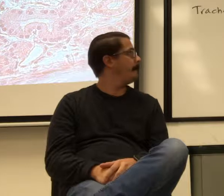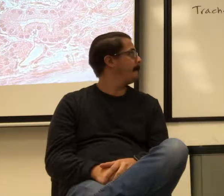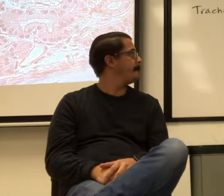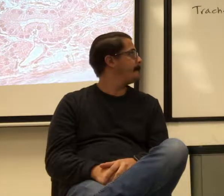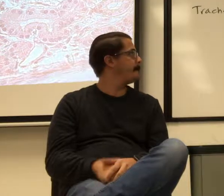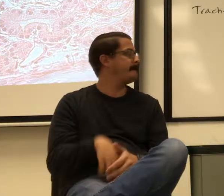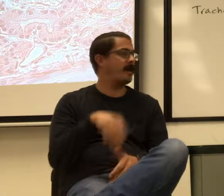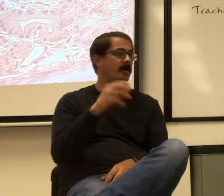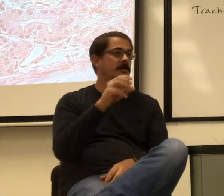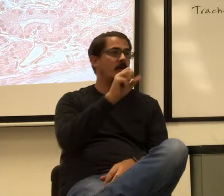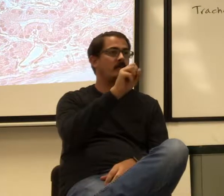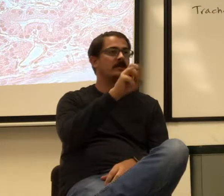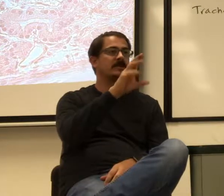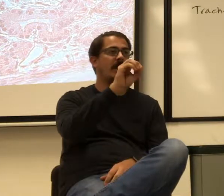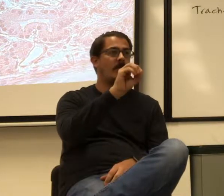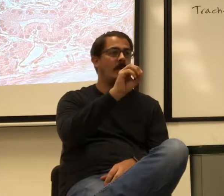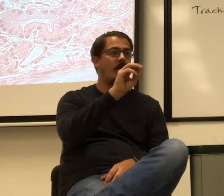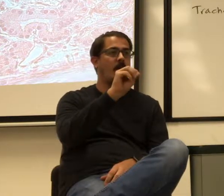seromucus